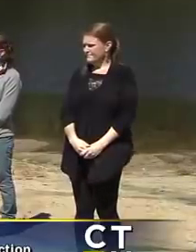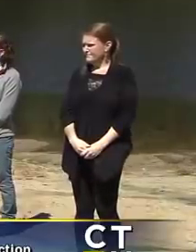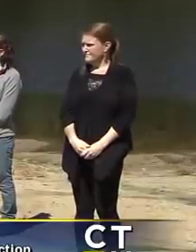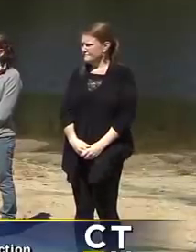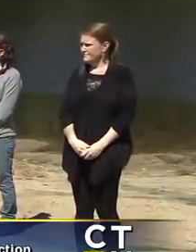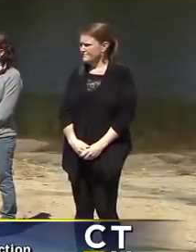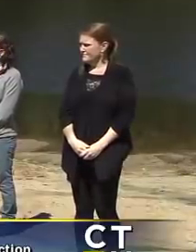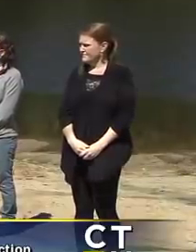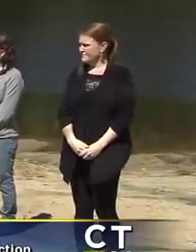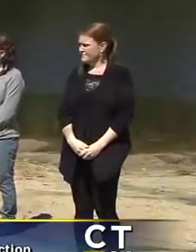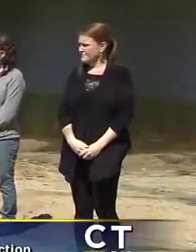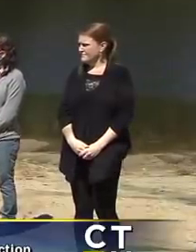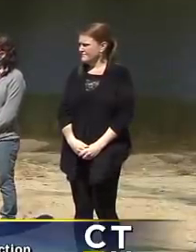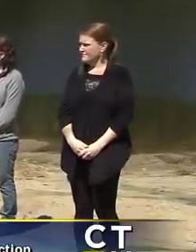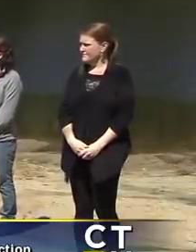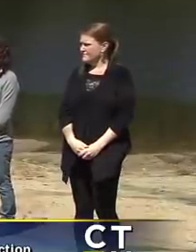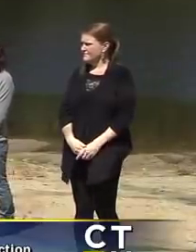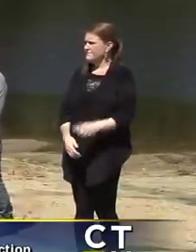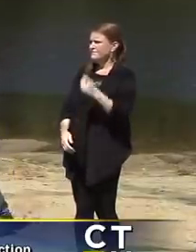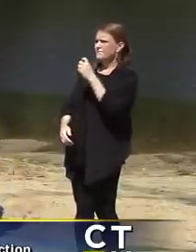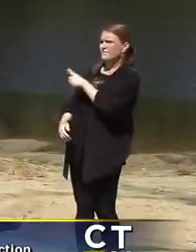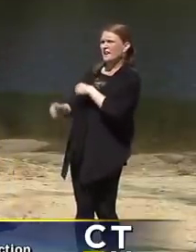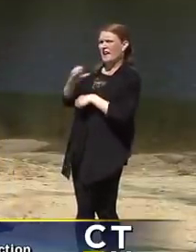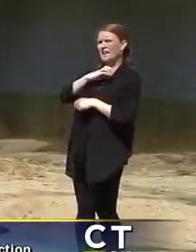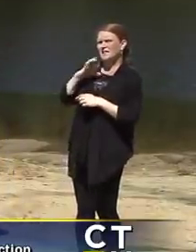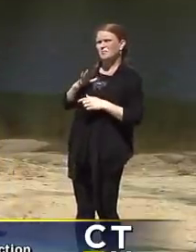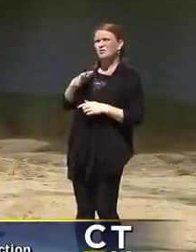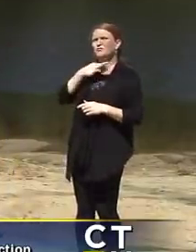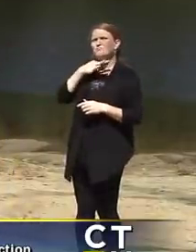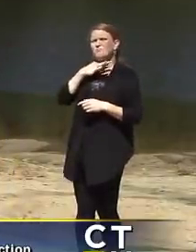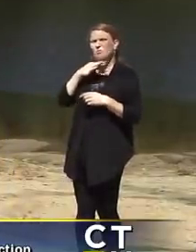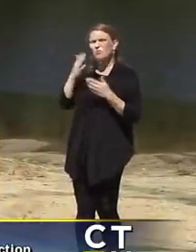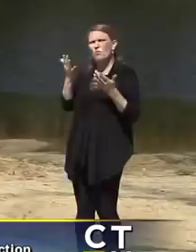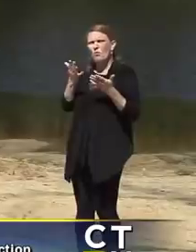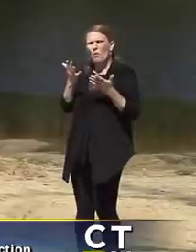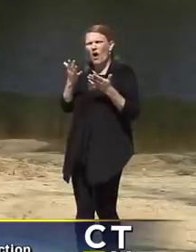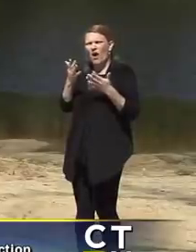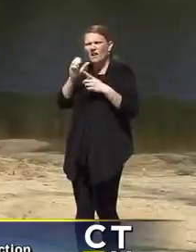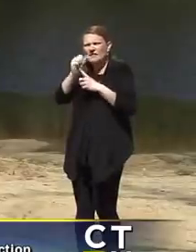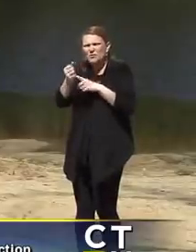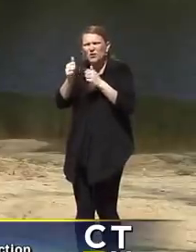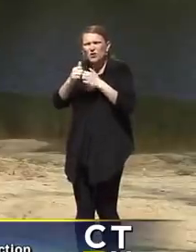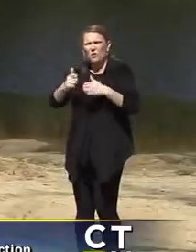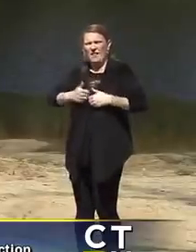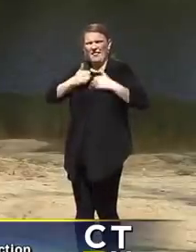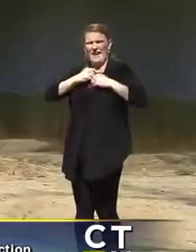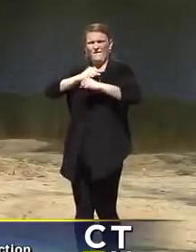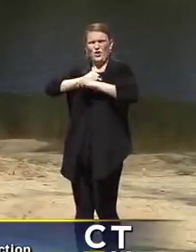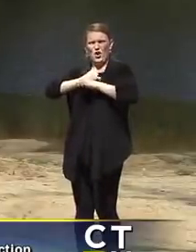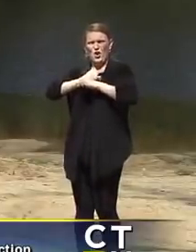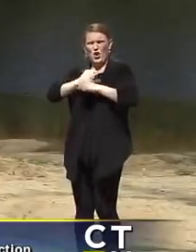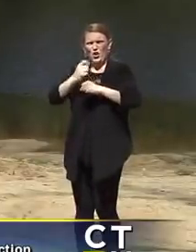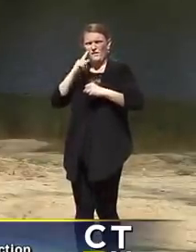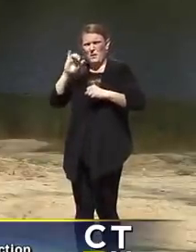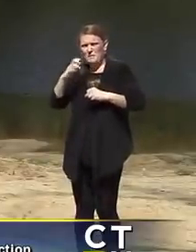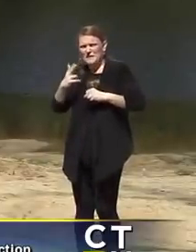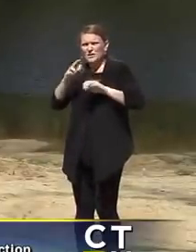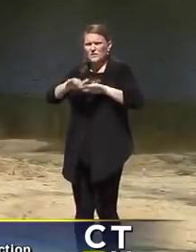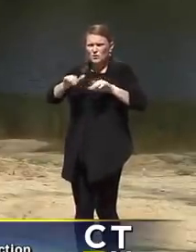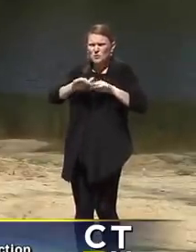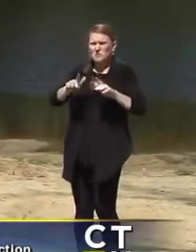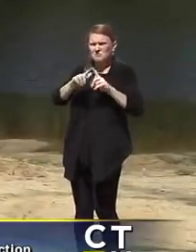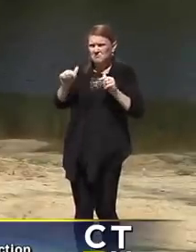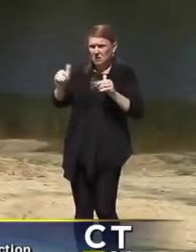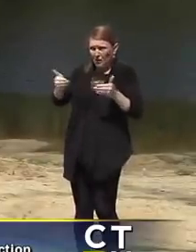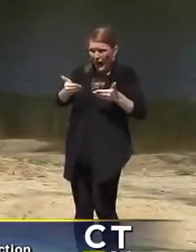Hey, Commissioner, can you talk about lifeguards? Yep. Like hiring lifeguards, how are you doing that? Yep. How many? Great. Thank you for that question.